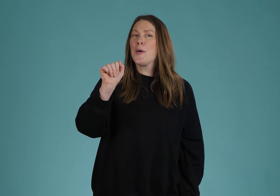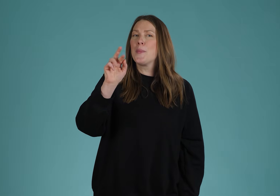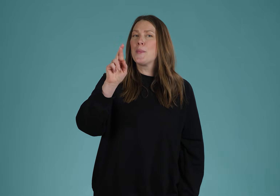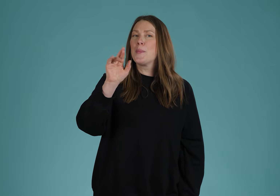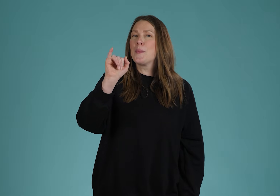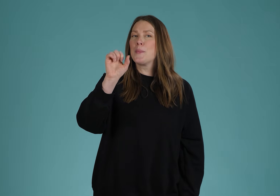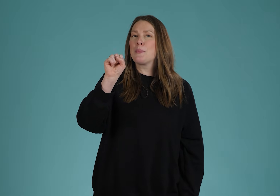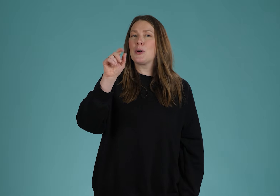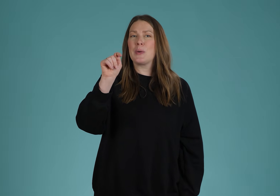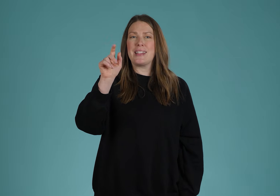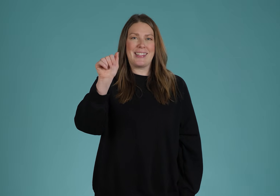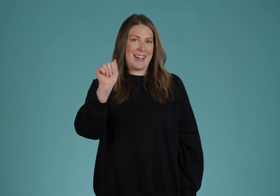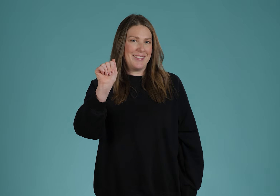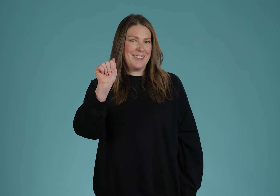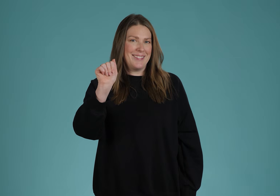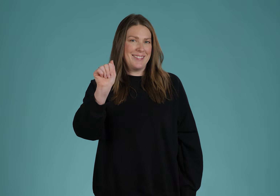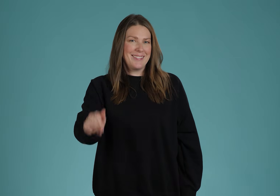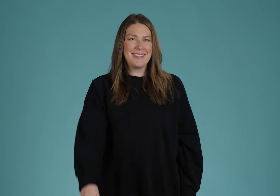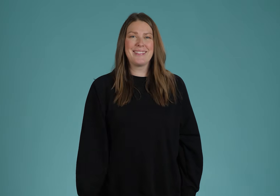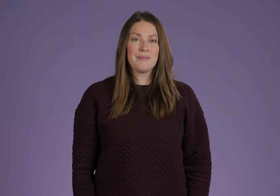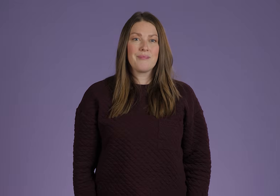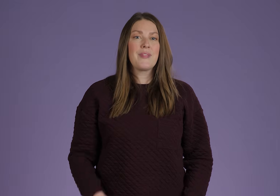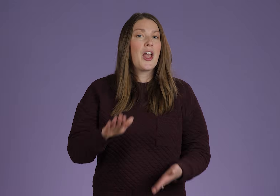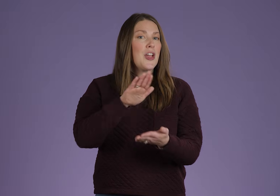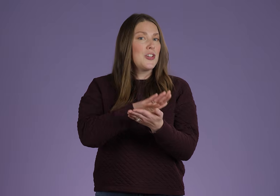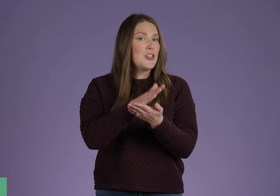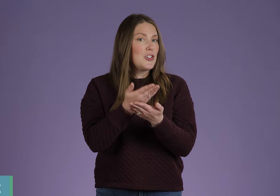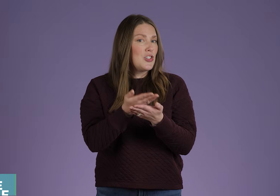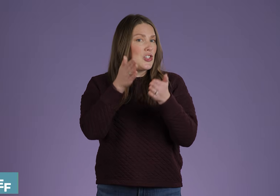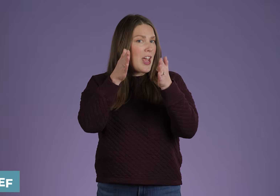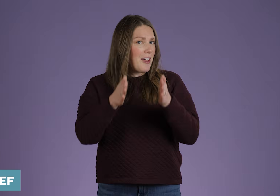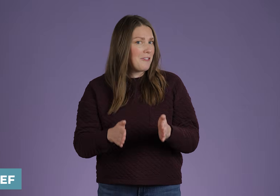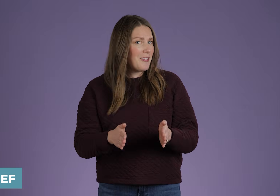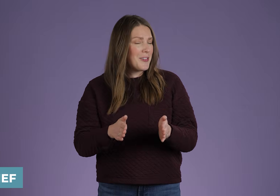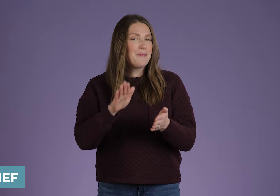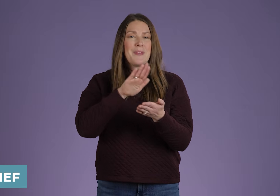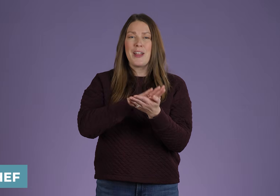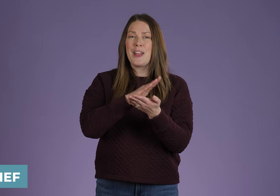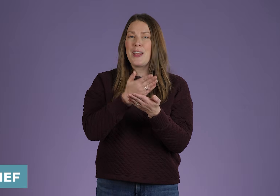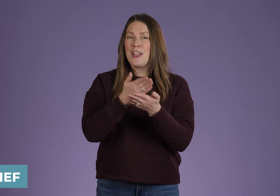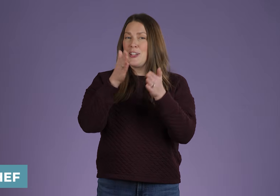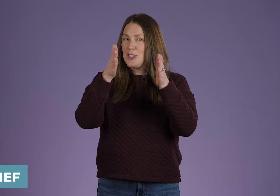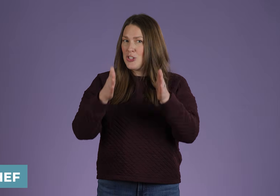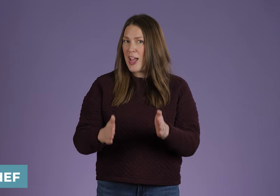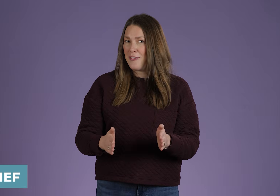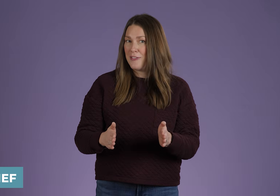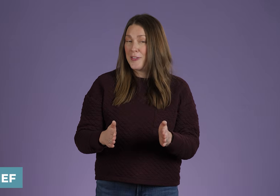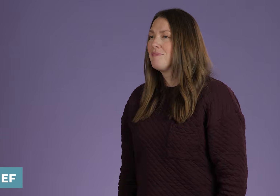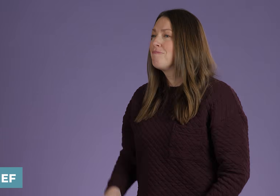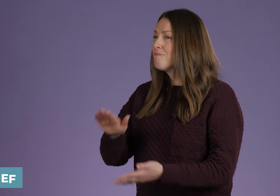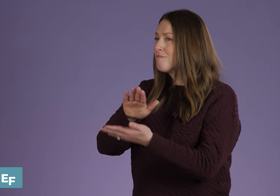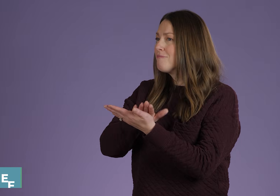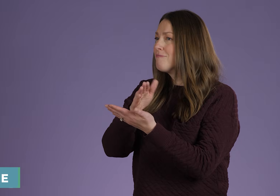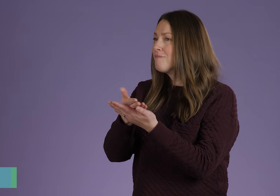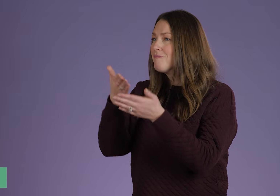Barista. Chef. chef.